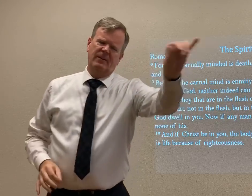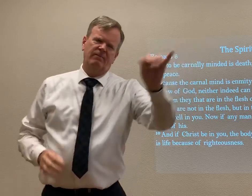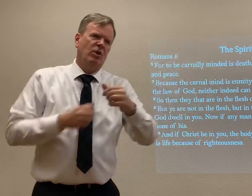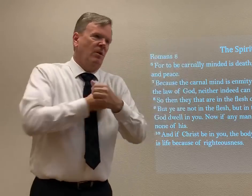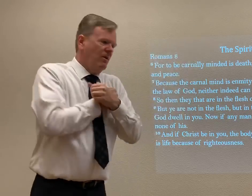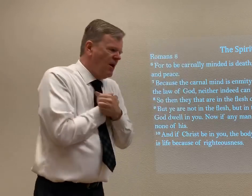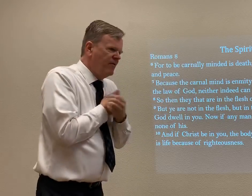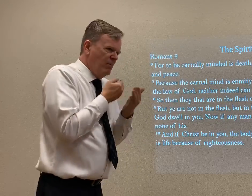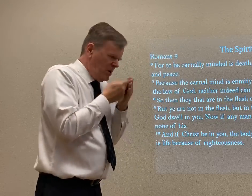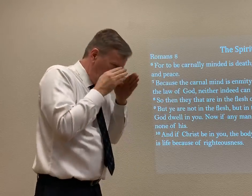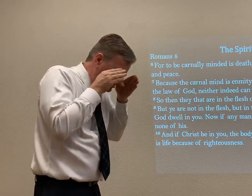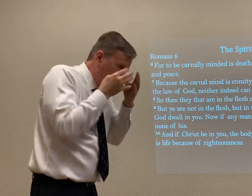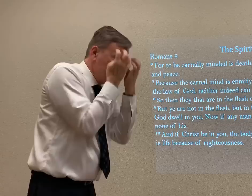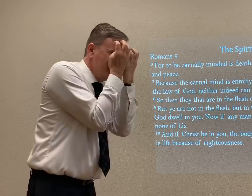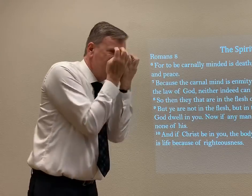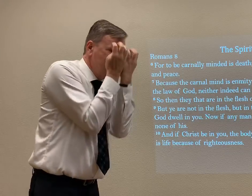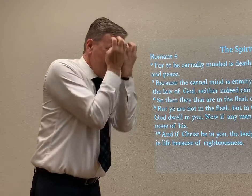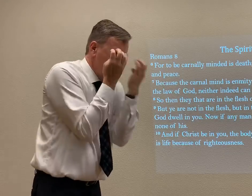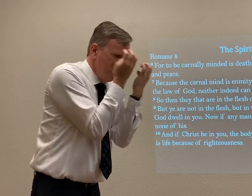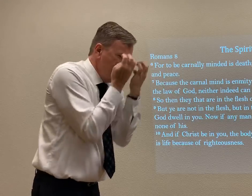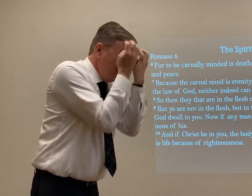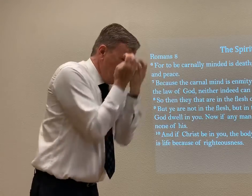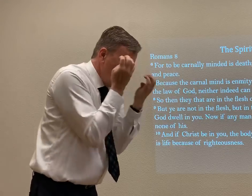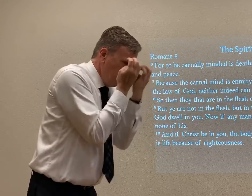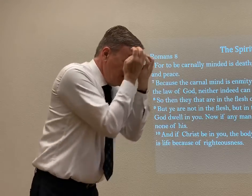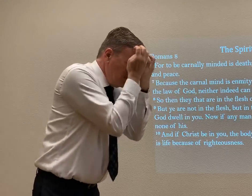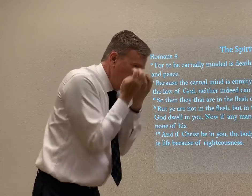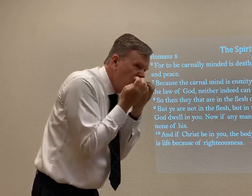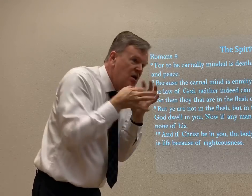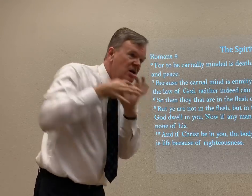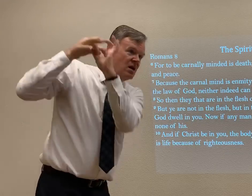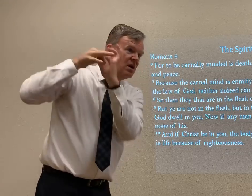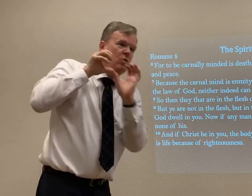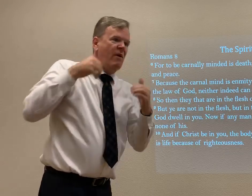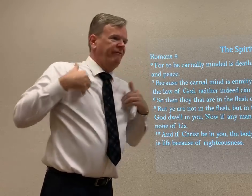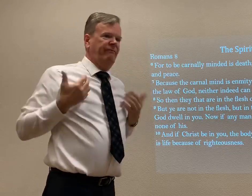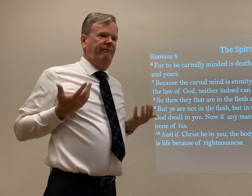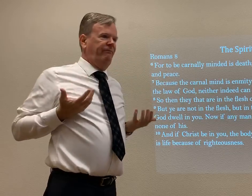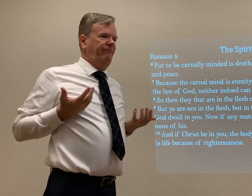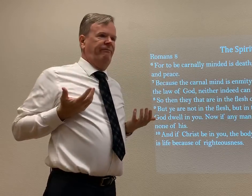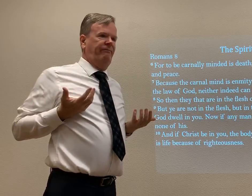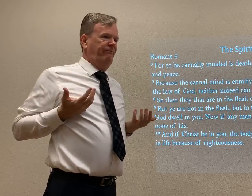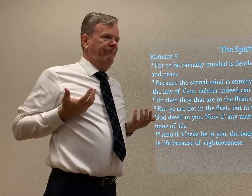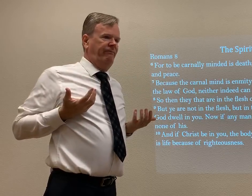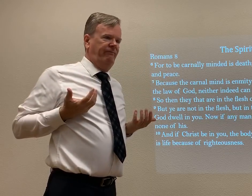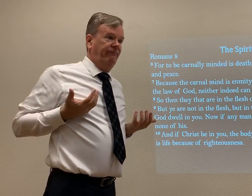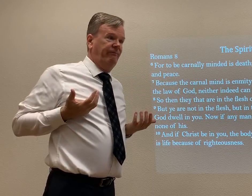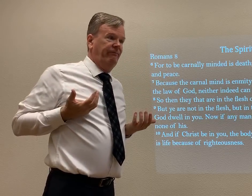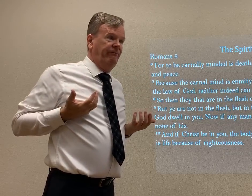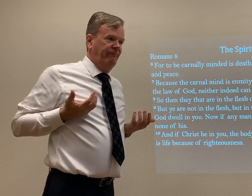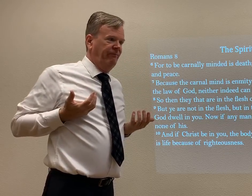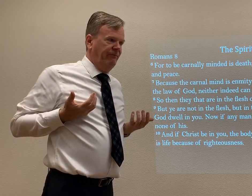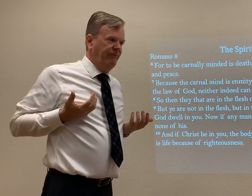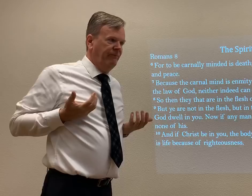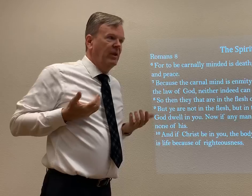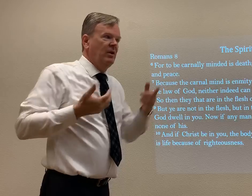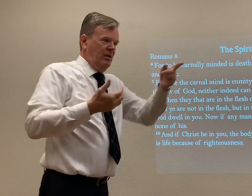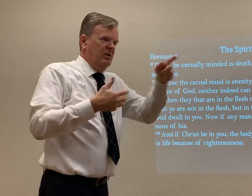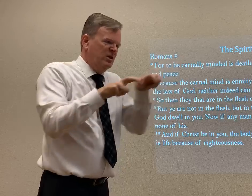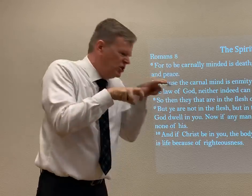Right, that's different. Not necessarily the fact that God is on our money. That's not what she's talking about. She's talking about your obsession of it. The only thing you think of is money. That's when you